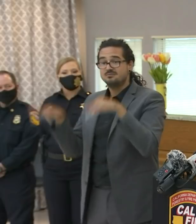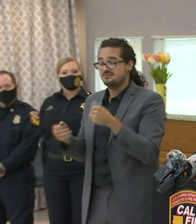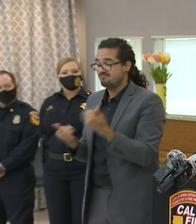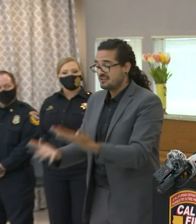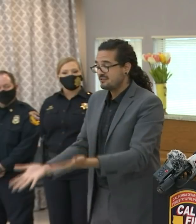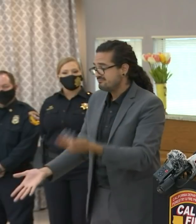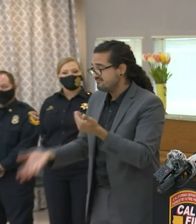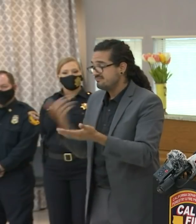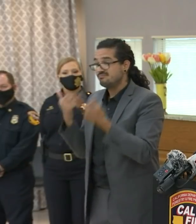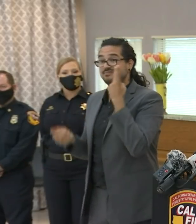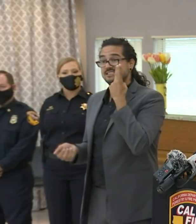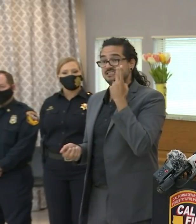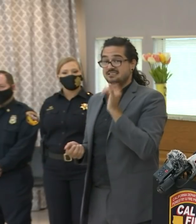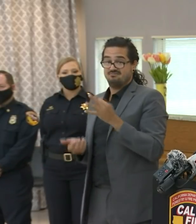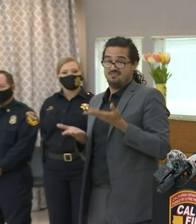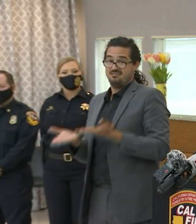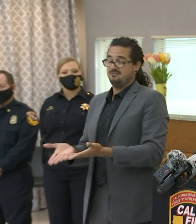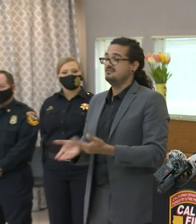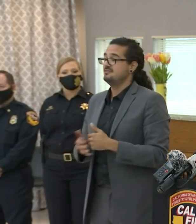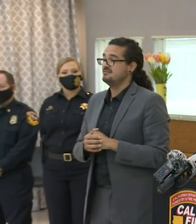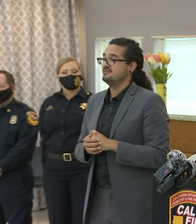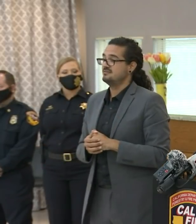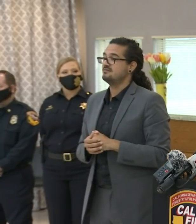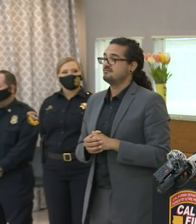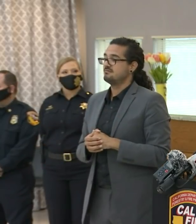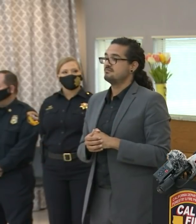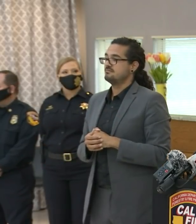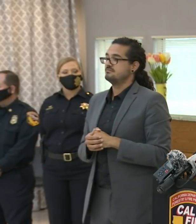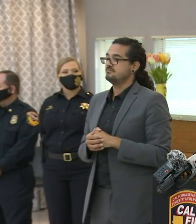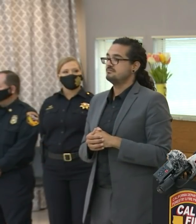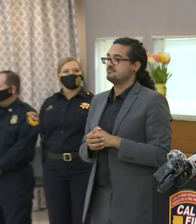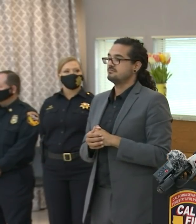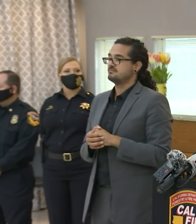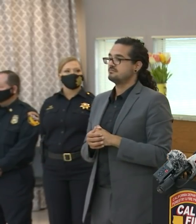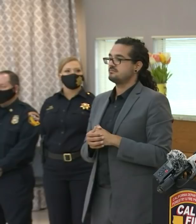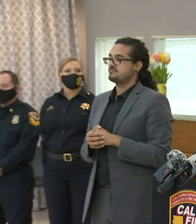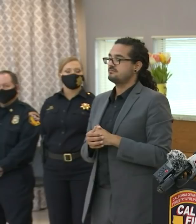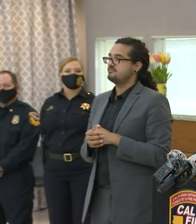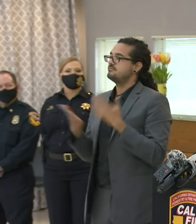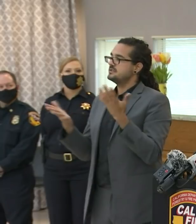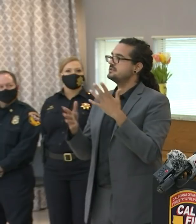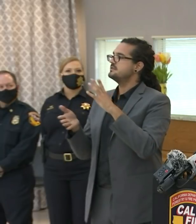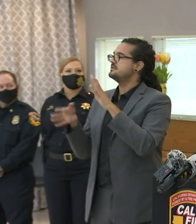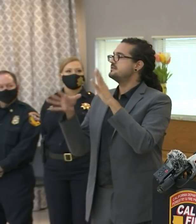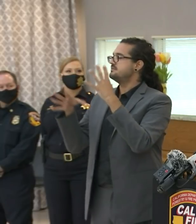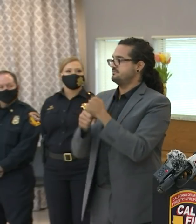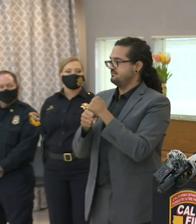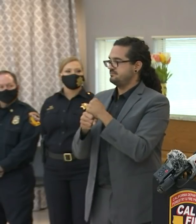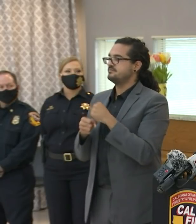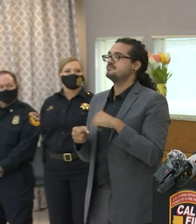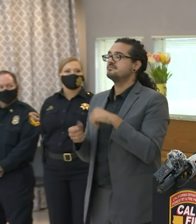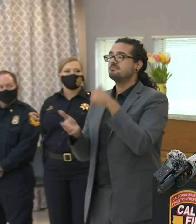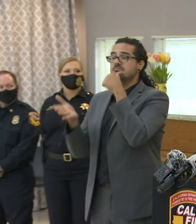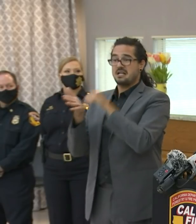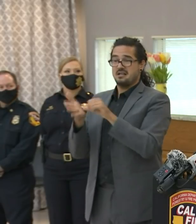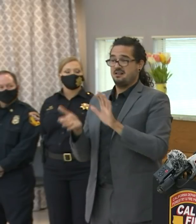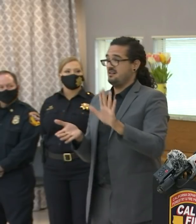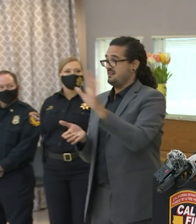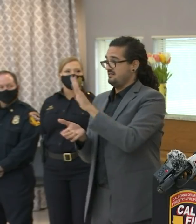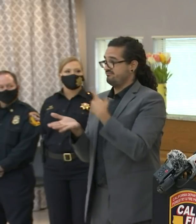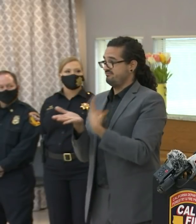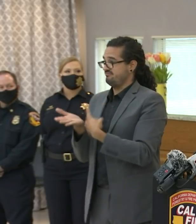some housekeeping things with regards. I put myself kind of in your situation if you've been evacuated. Mail, for example. What do I do about mail? Just as a reminder,